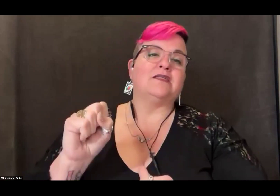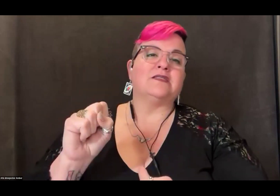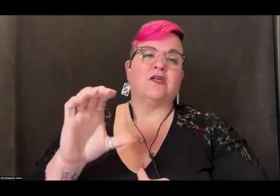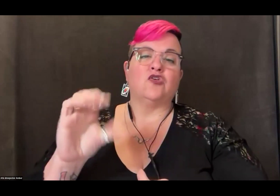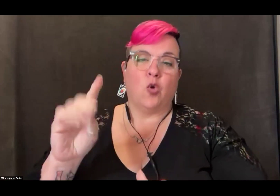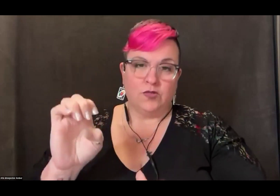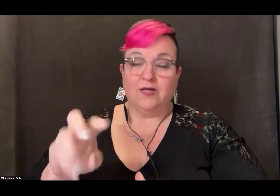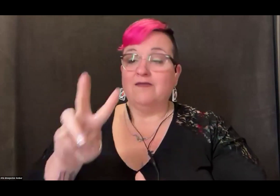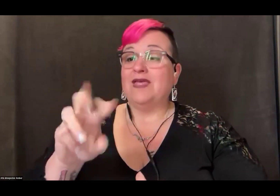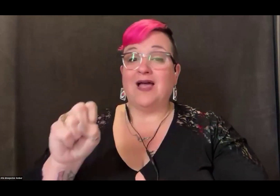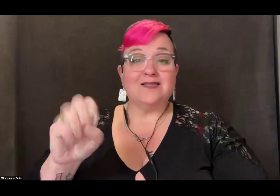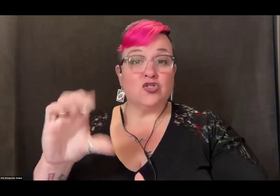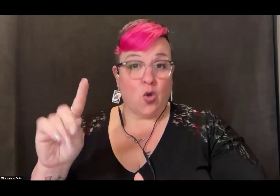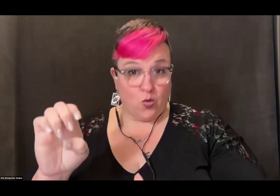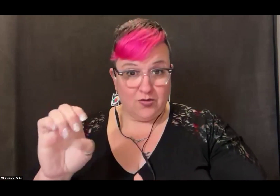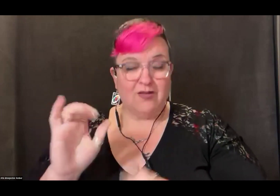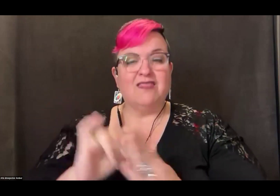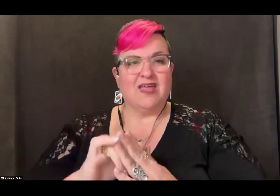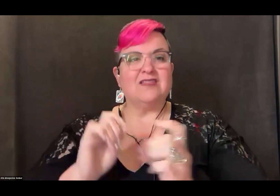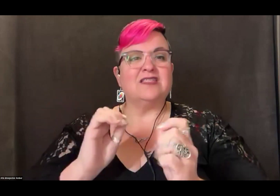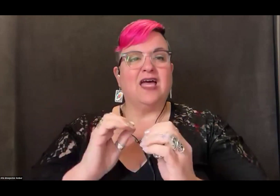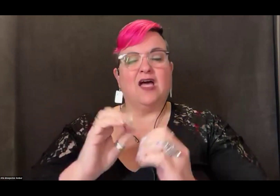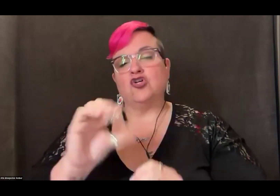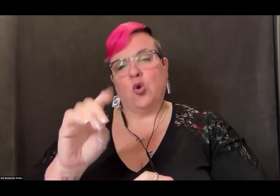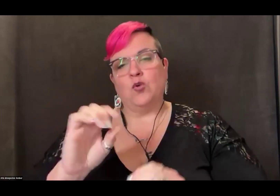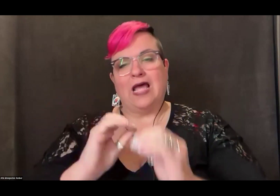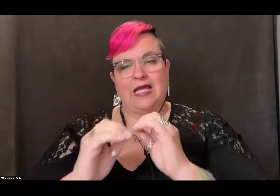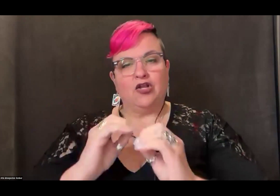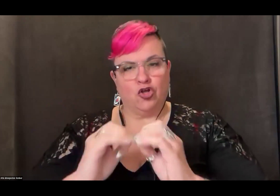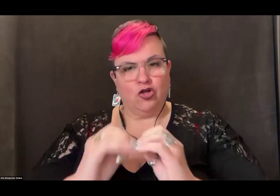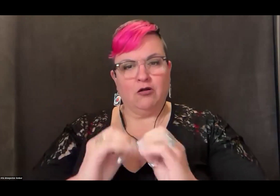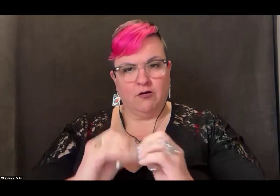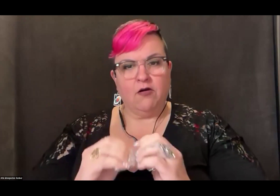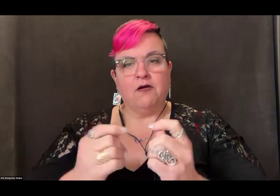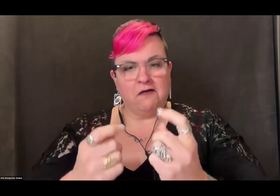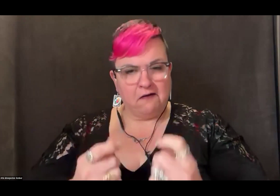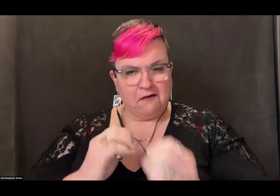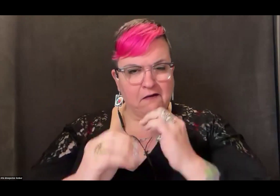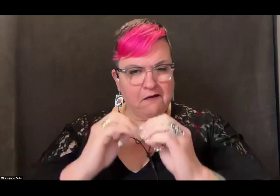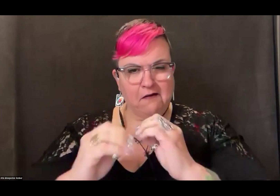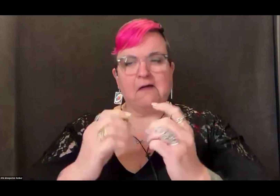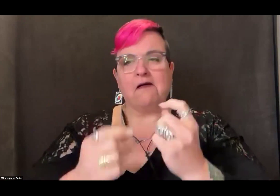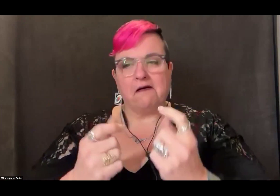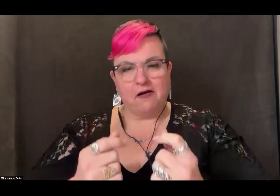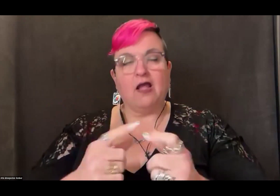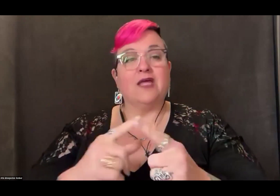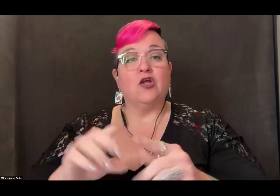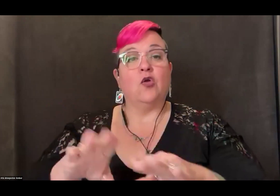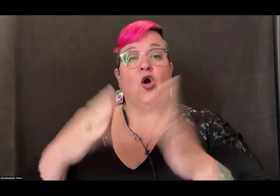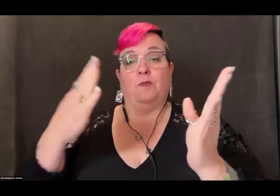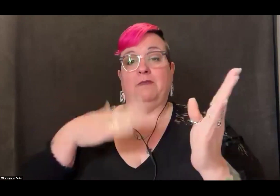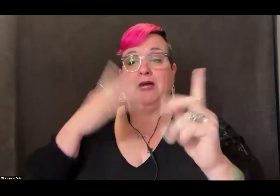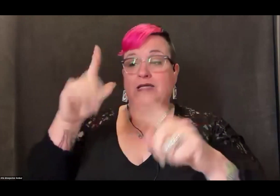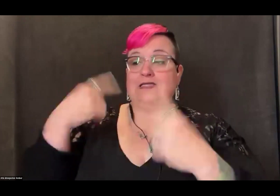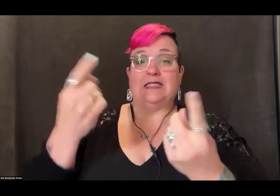and VS Code is an editor, a code editor, and Mhm. I either open up my